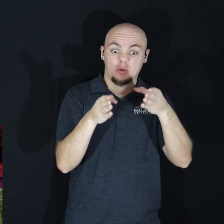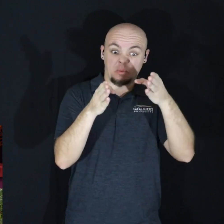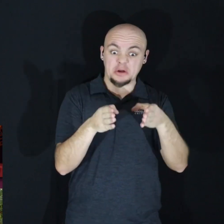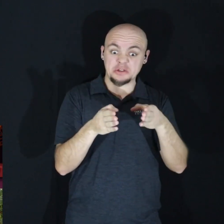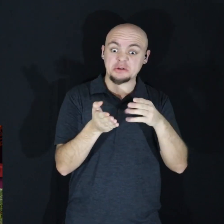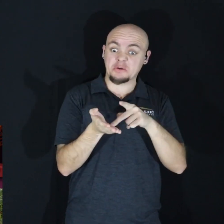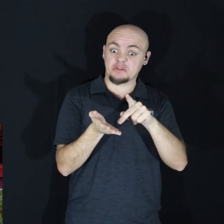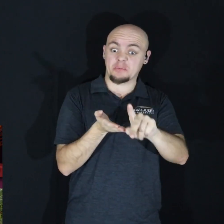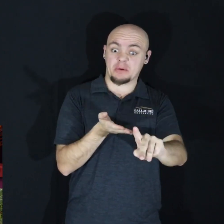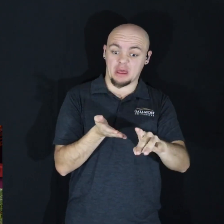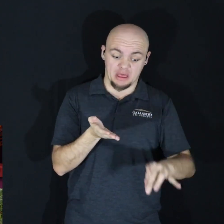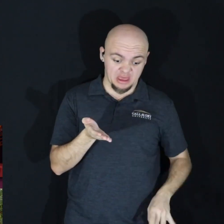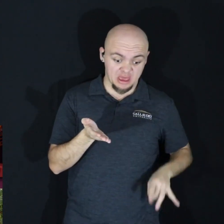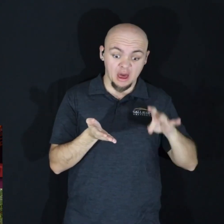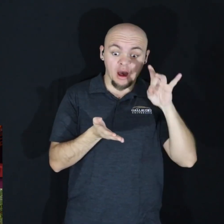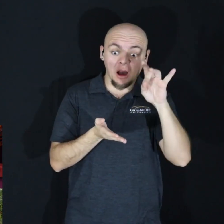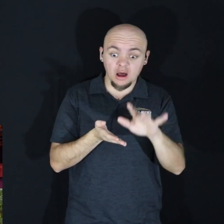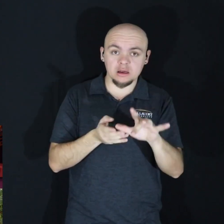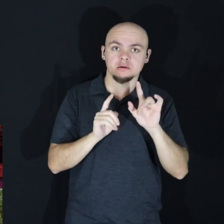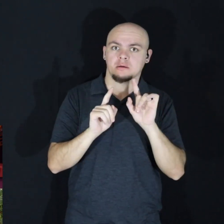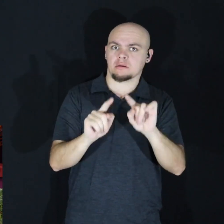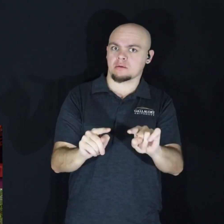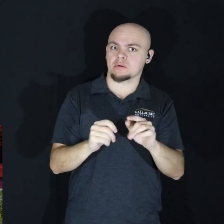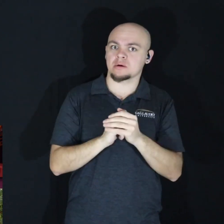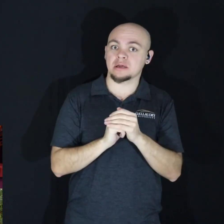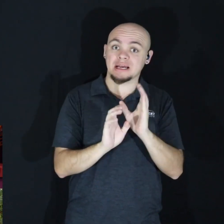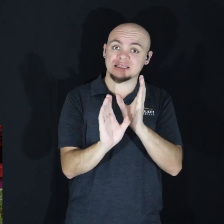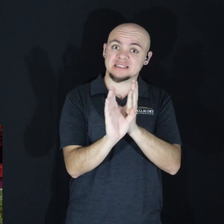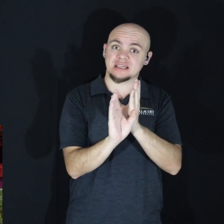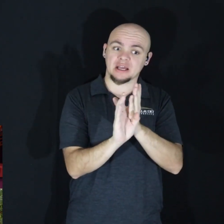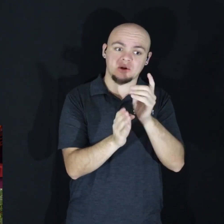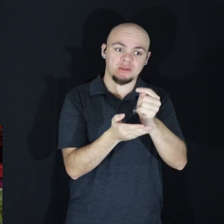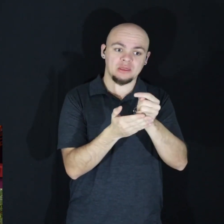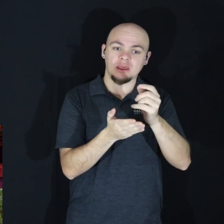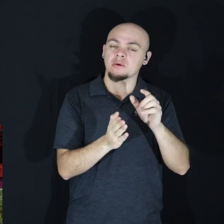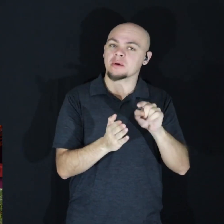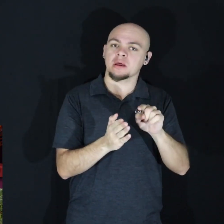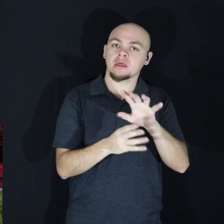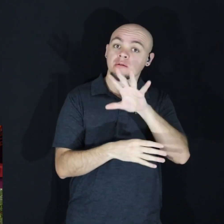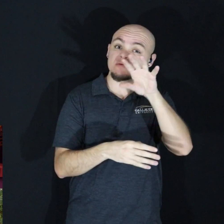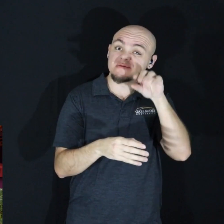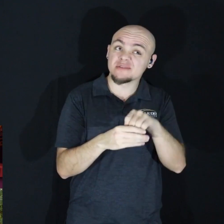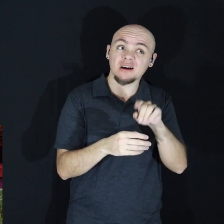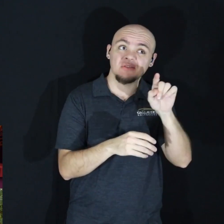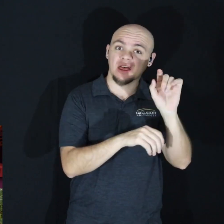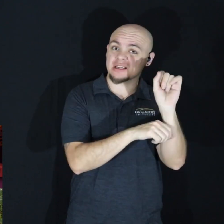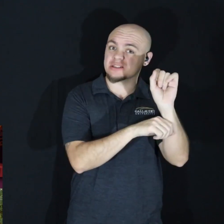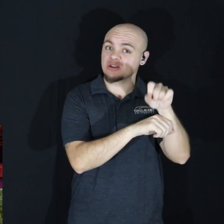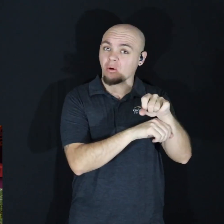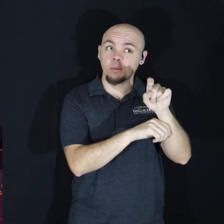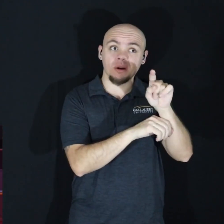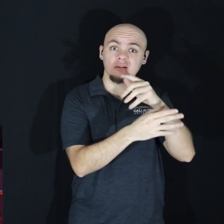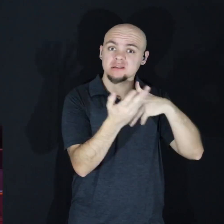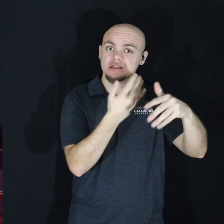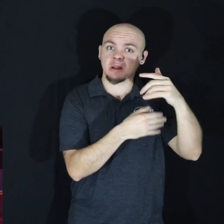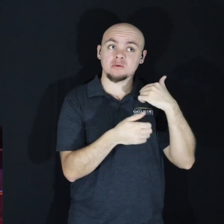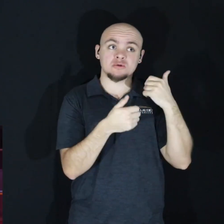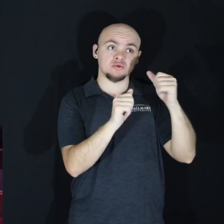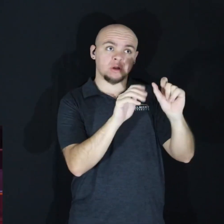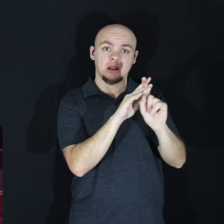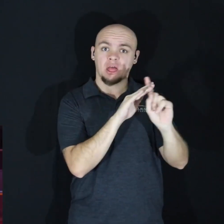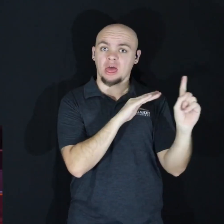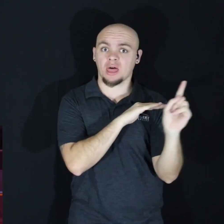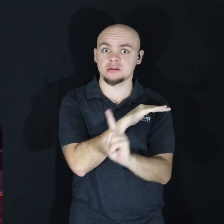doesn't help that many psychotherapists are just as complicit in these dominant societies that we are trying to escape from. And